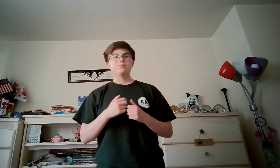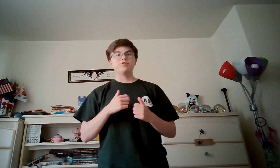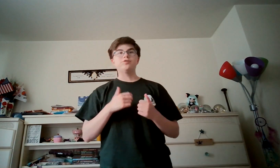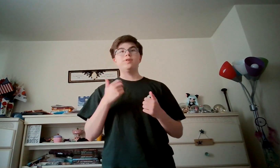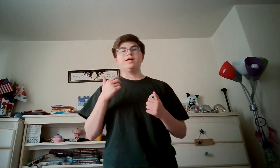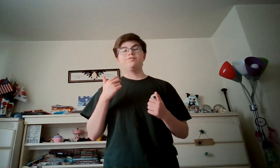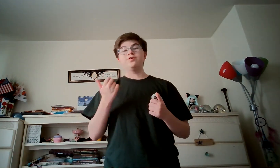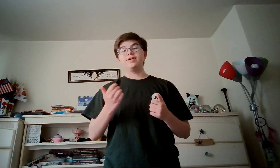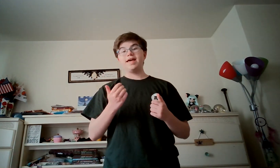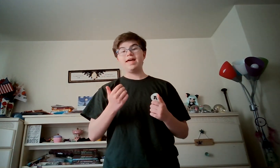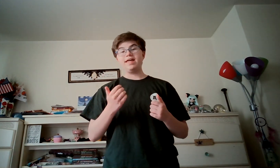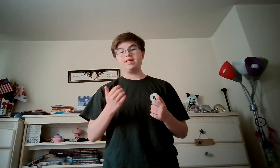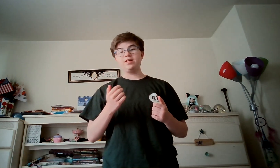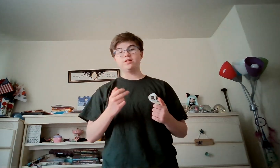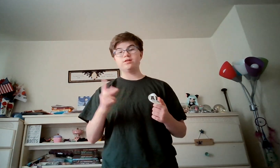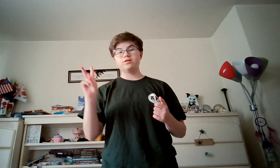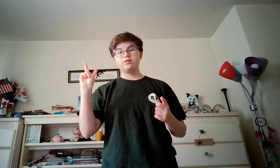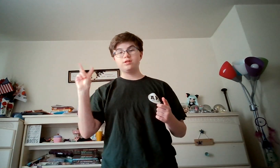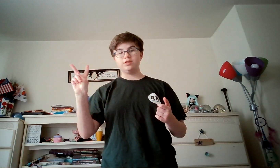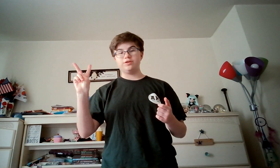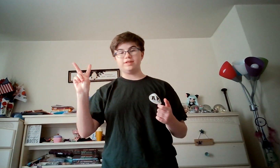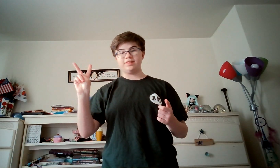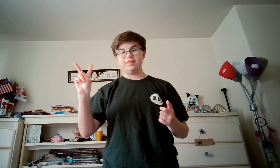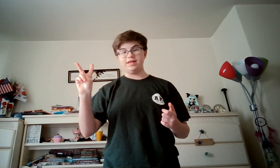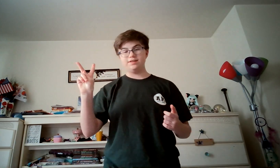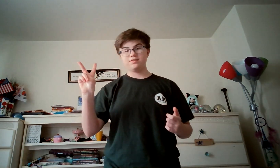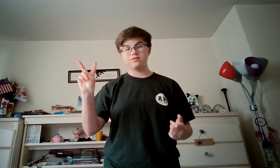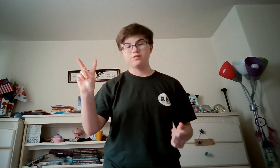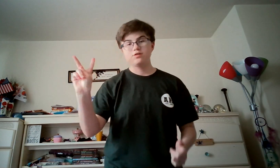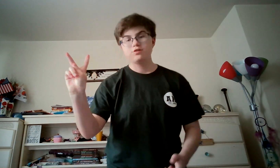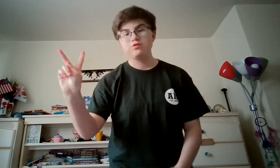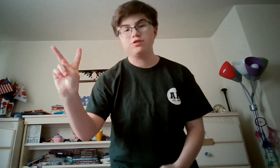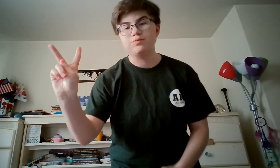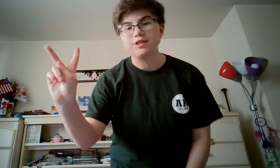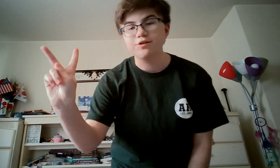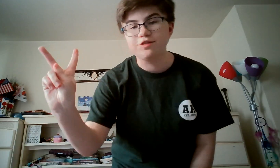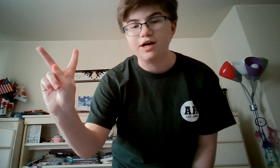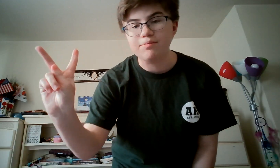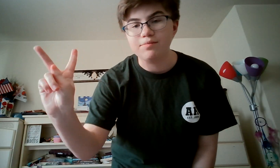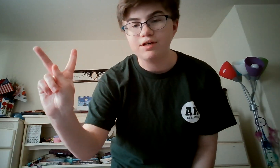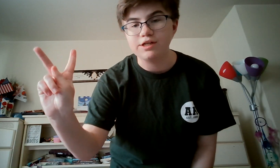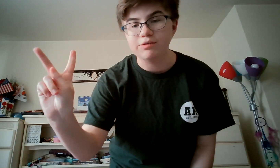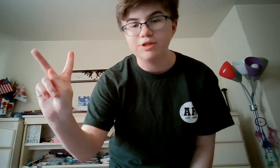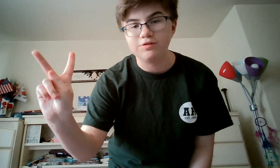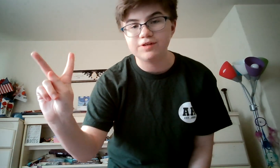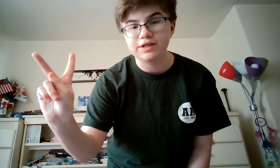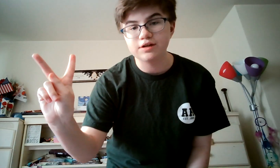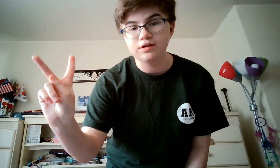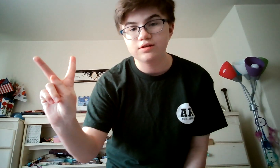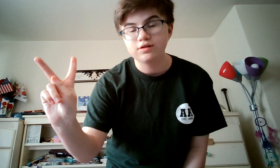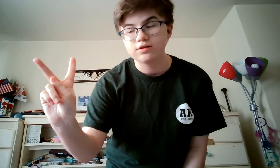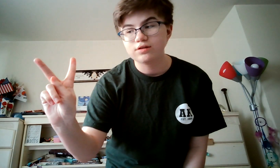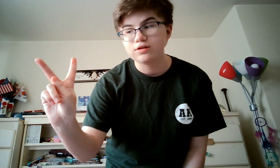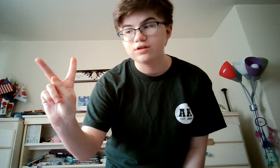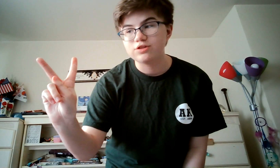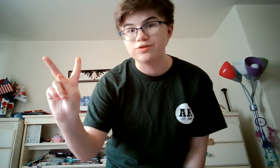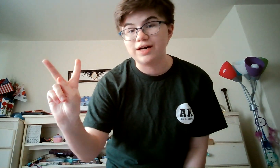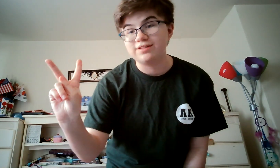So, like, for K, it looks like this. So you want your thumb on your middle finger. So I stopped